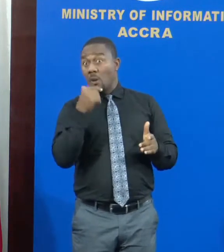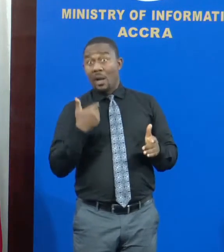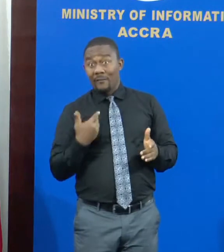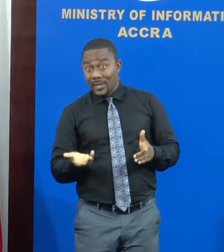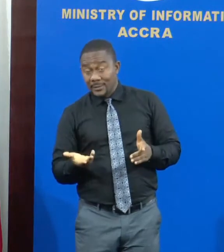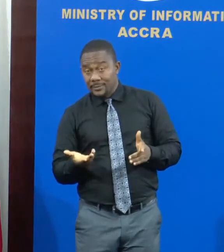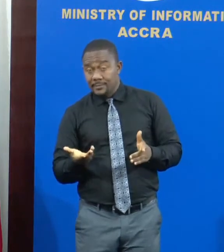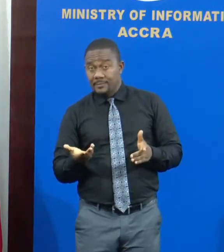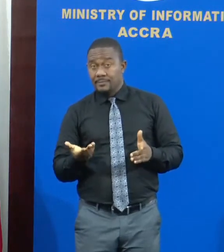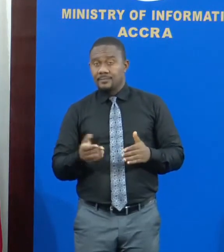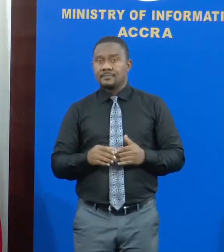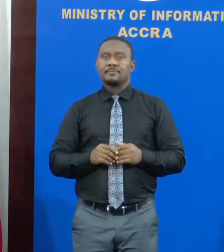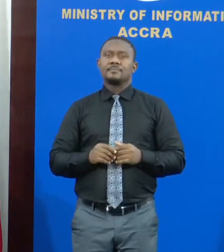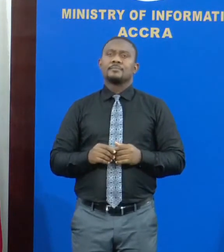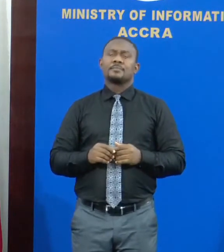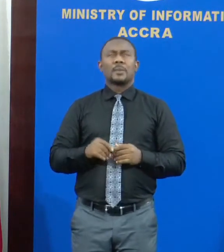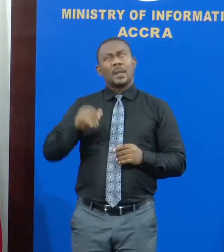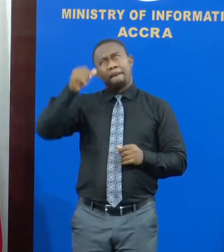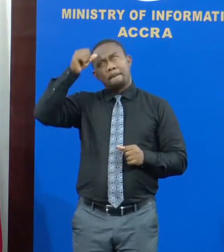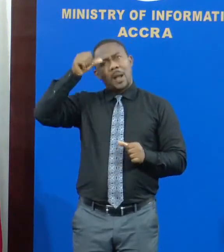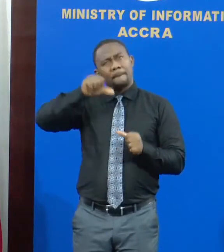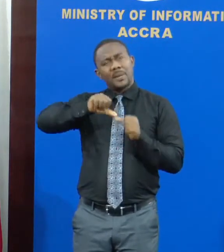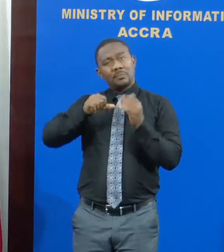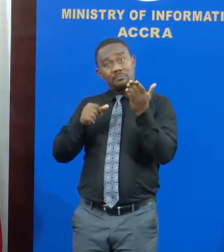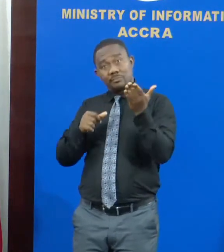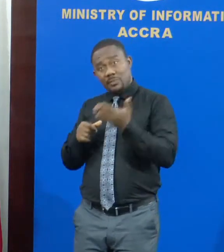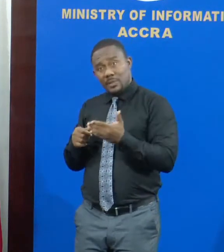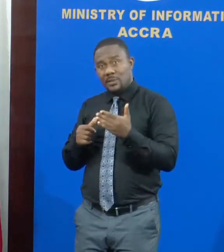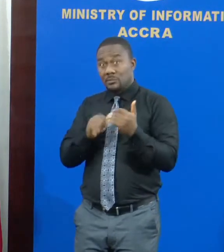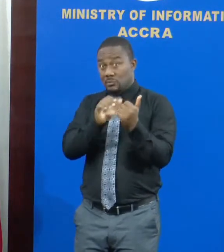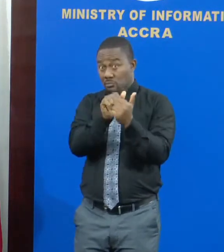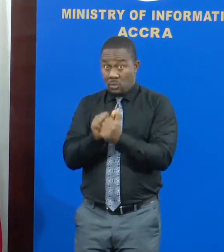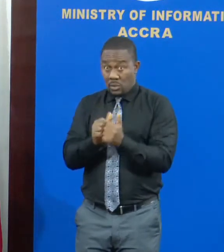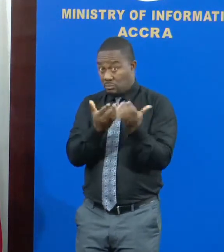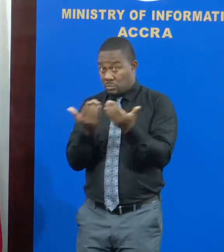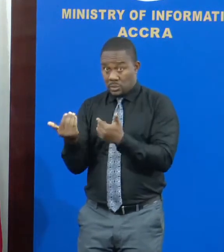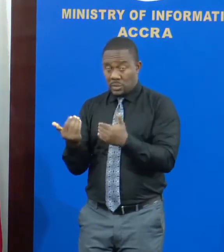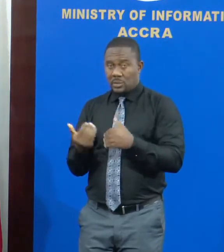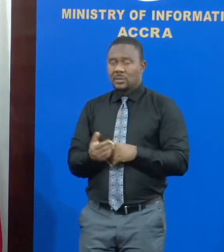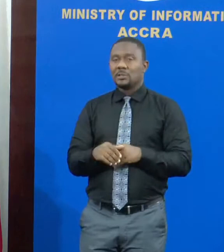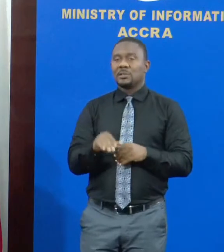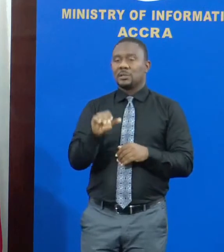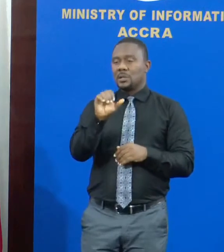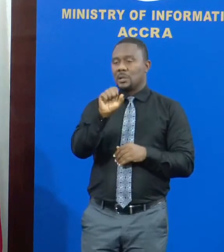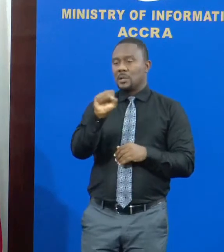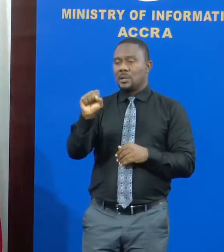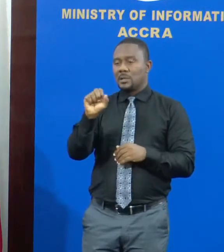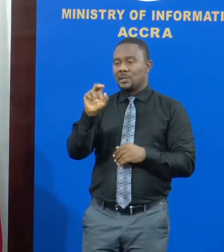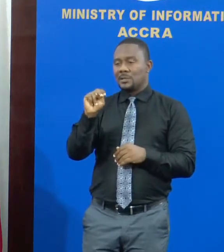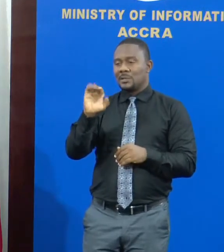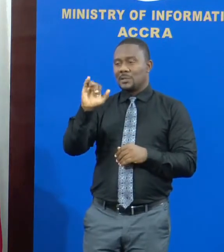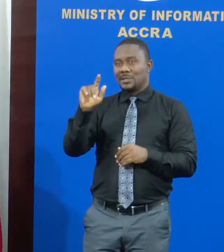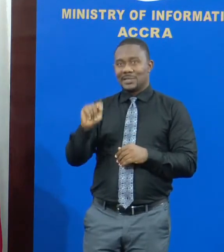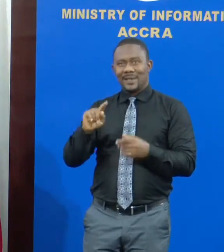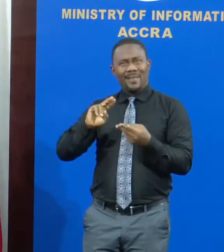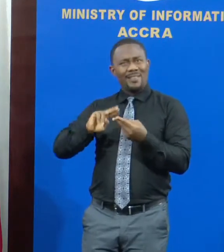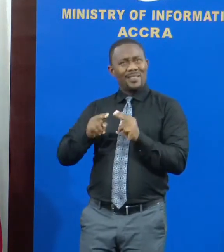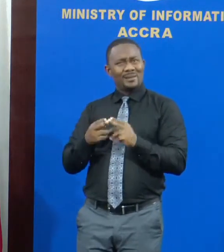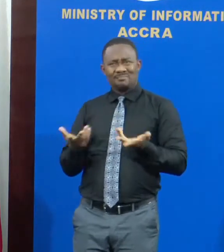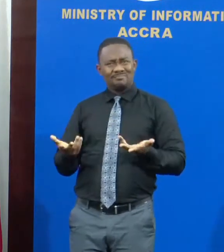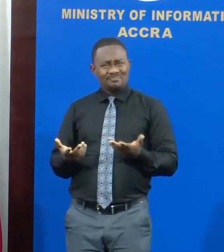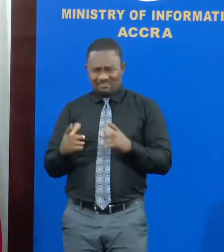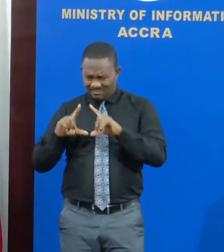need to know, remember, or bring along with you is your SSNIT number. That's all you need. So you don't really need